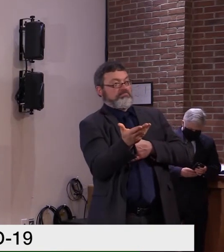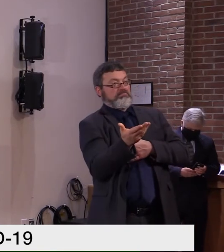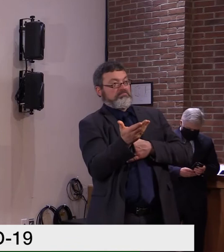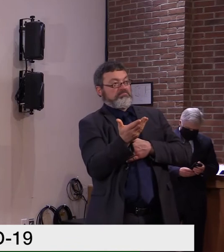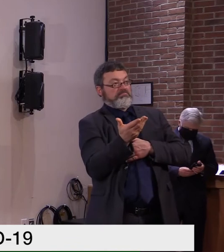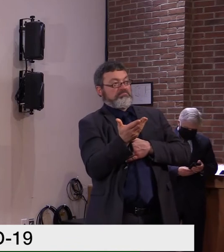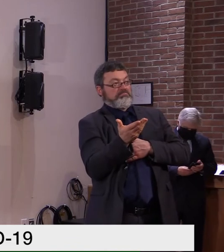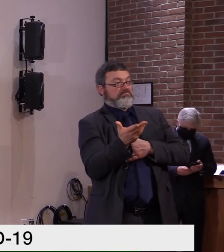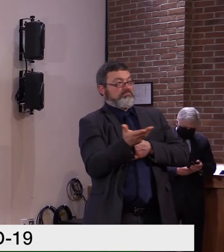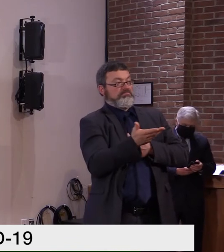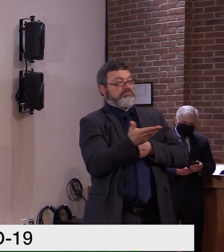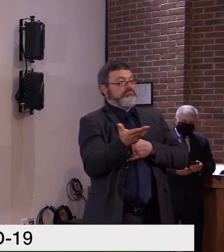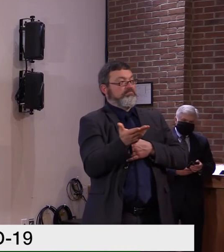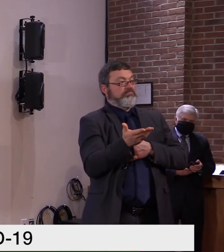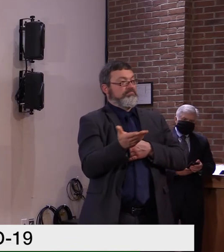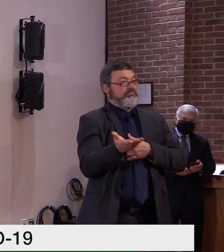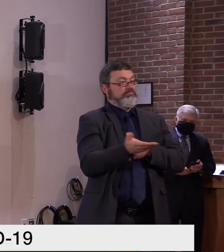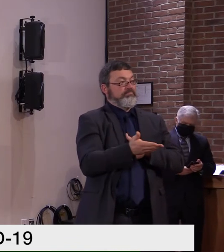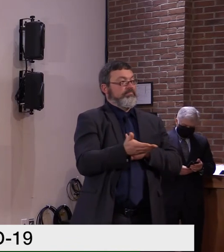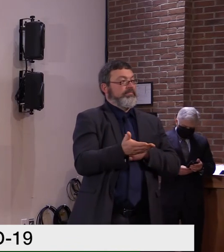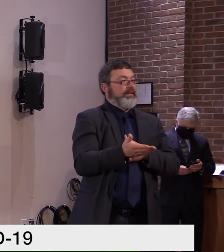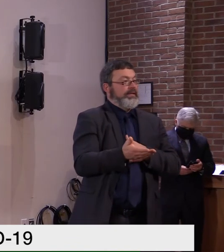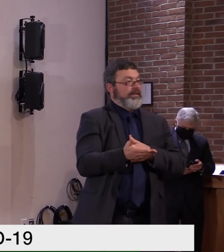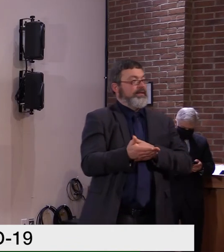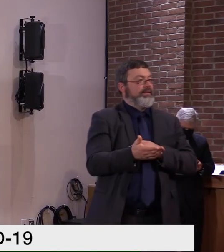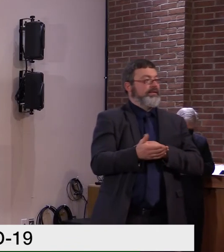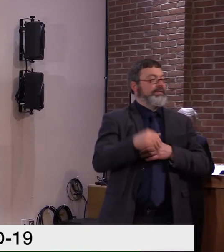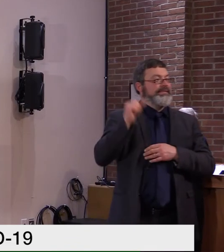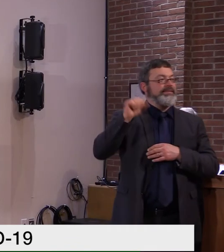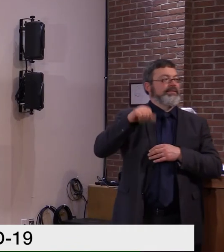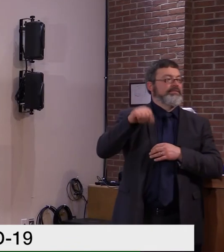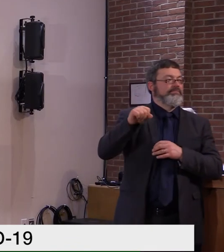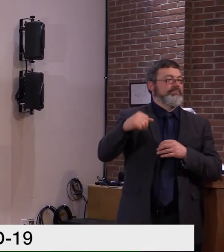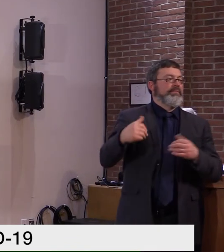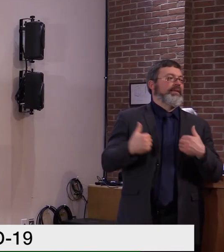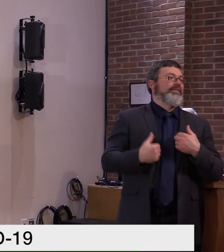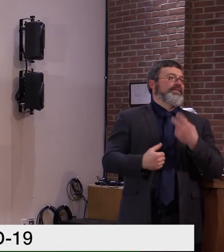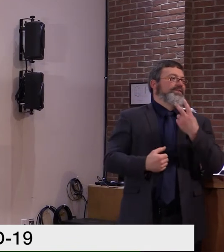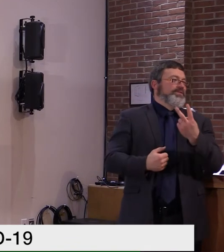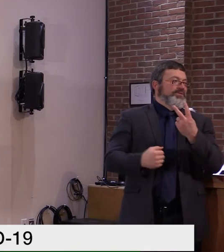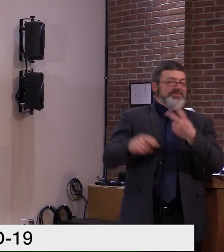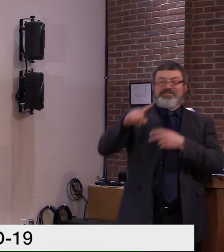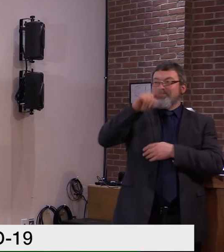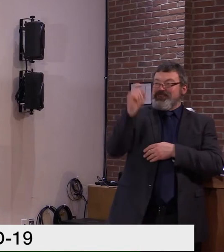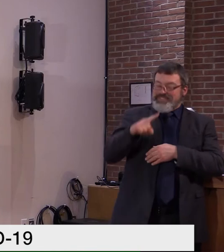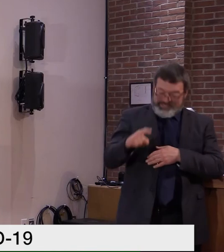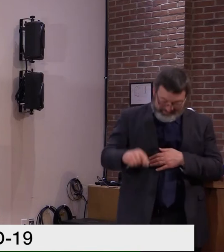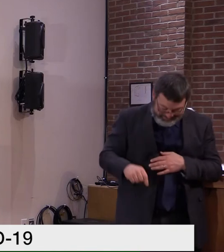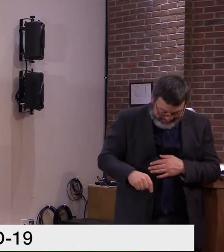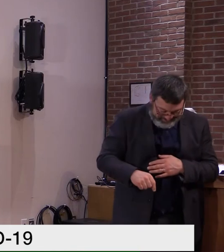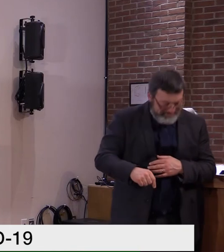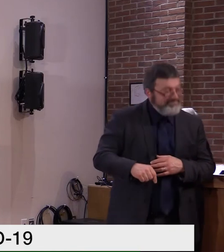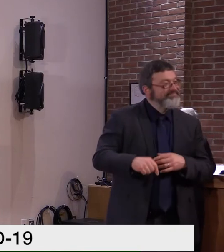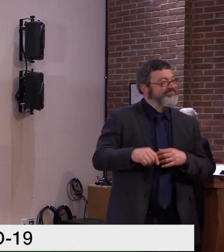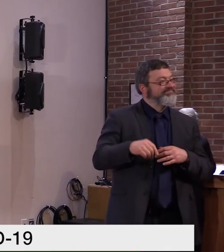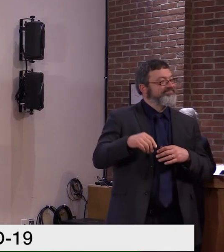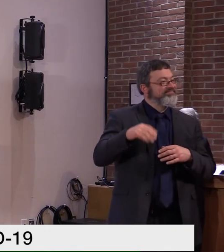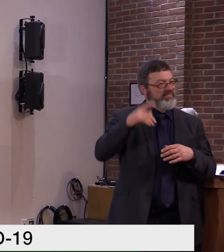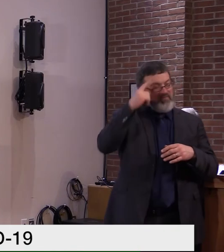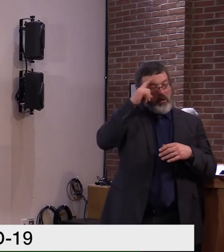Governor, this is Greg from the County Courier. I do have two follow-up questions that are not for them. Go ahead.